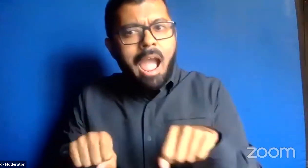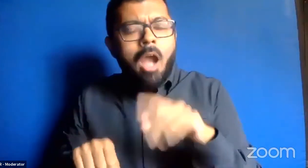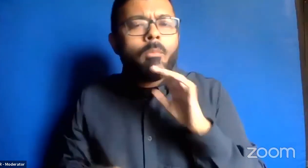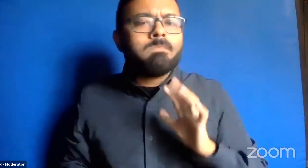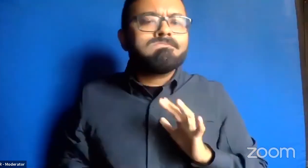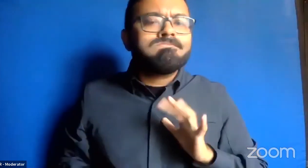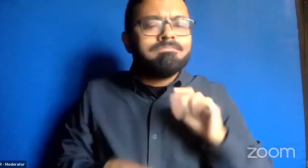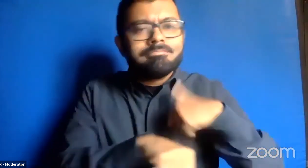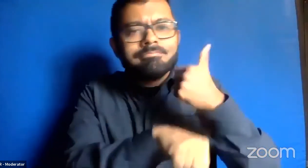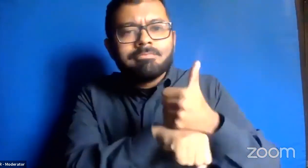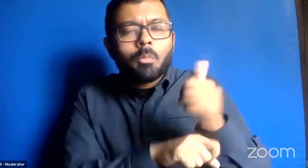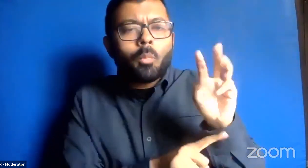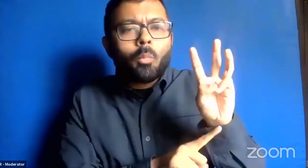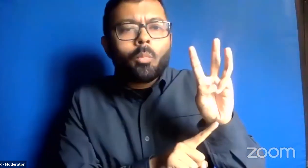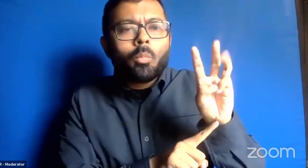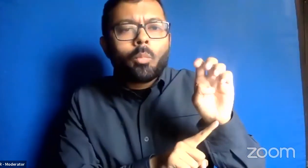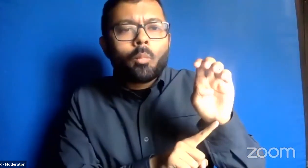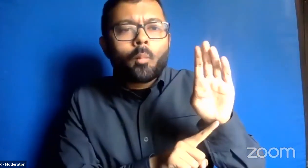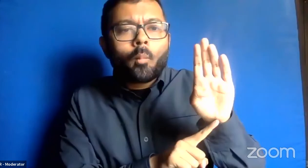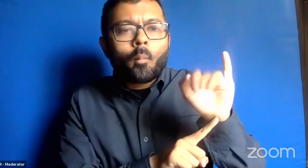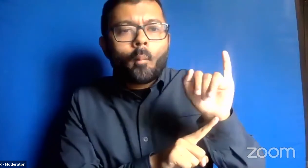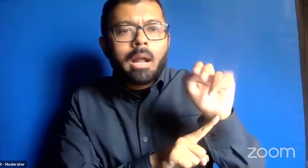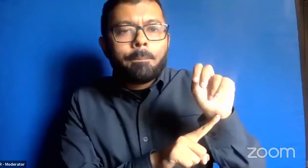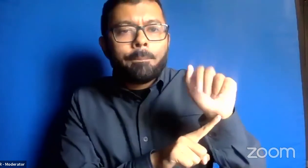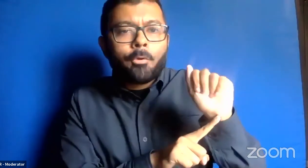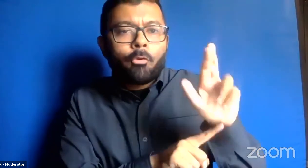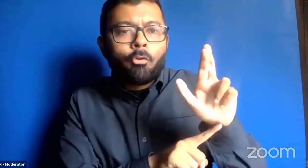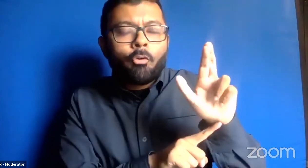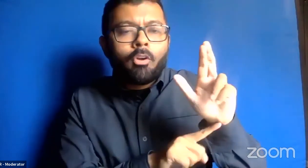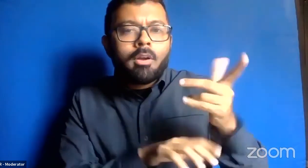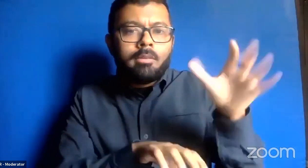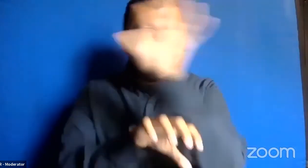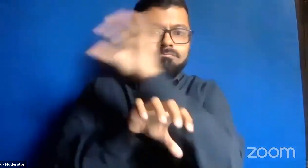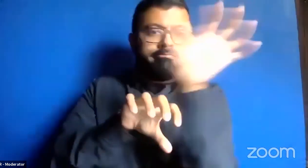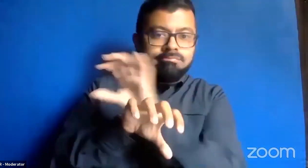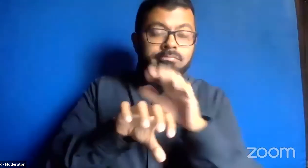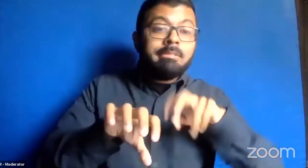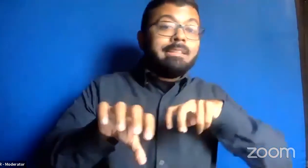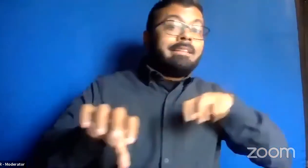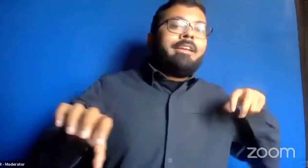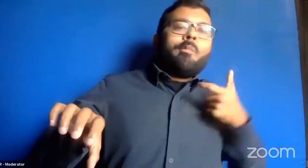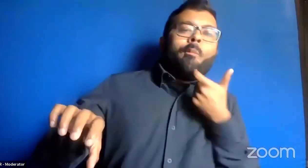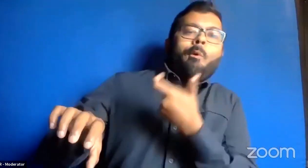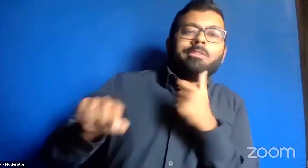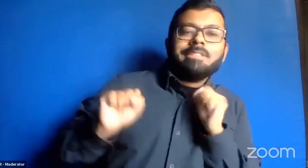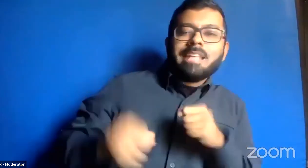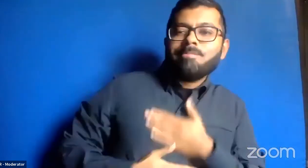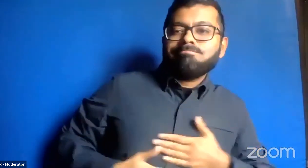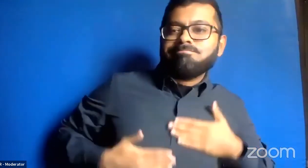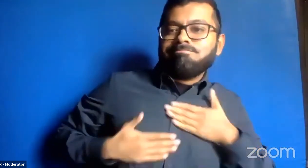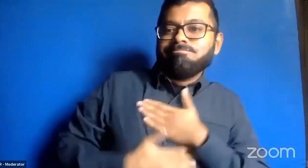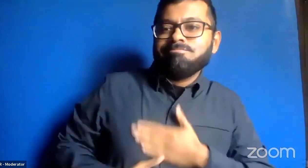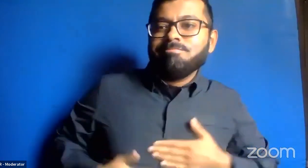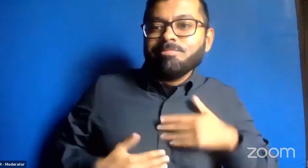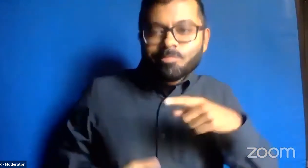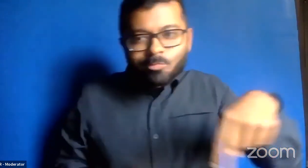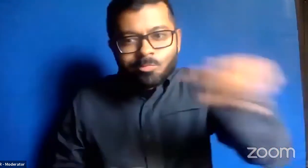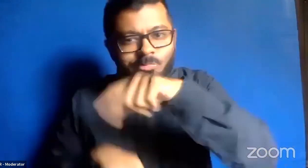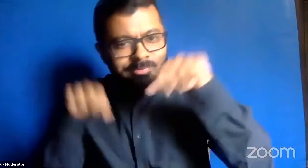it to an online event, feeling that we could present it via webinar, something that